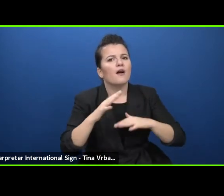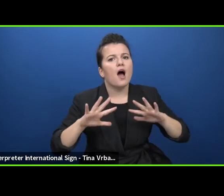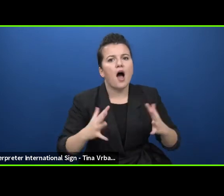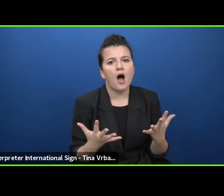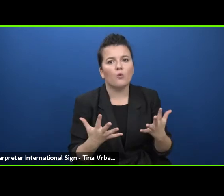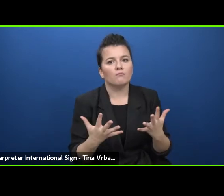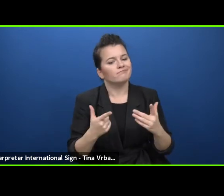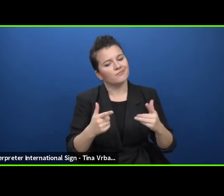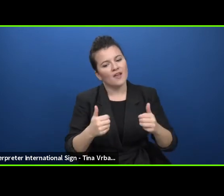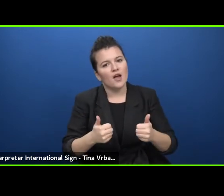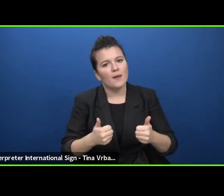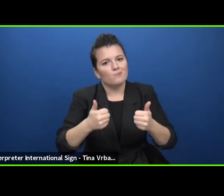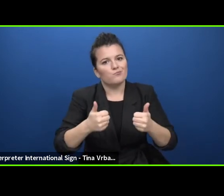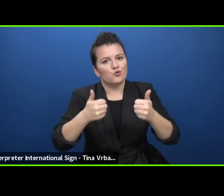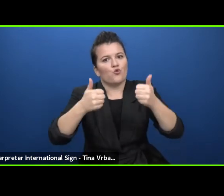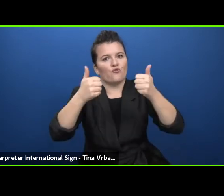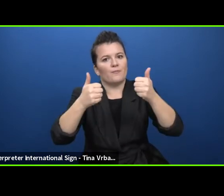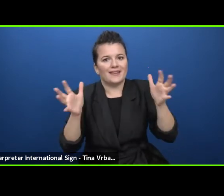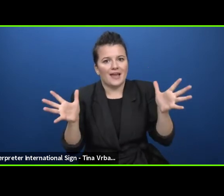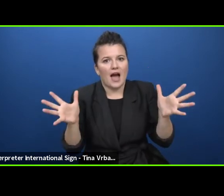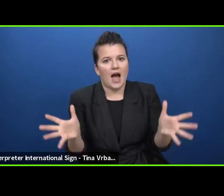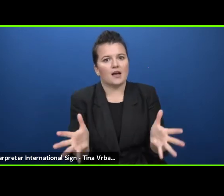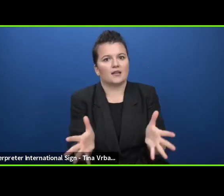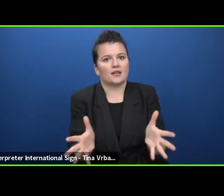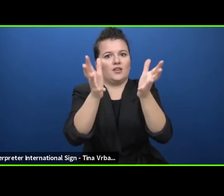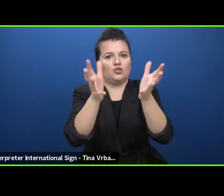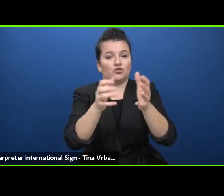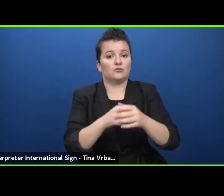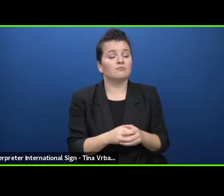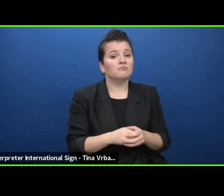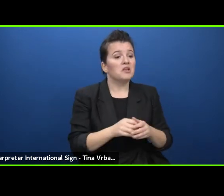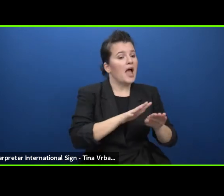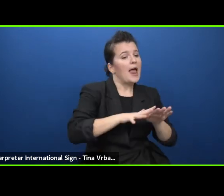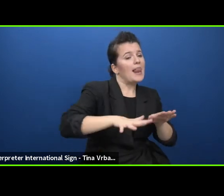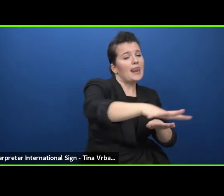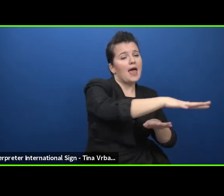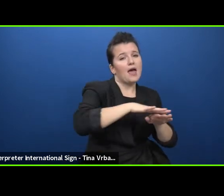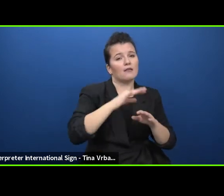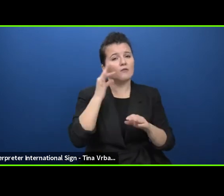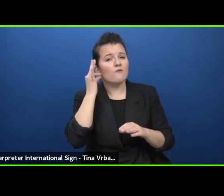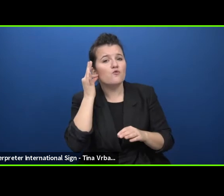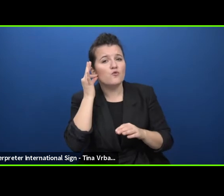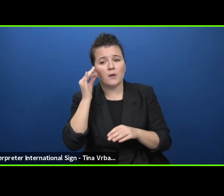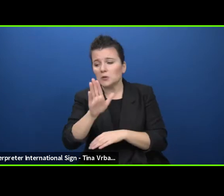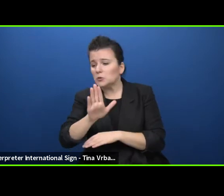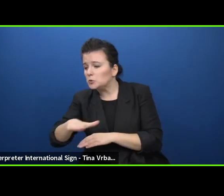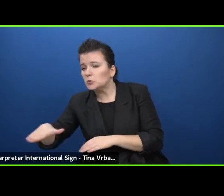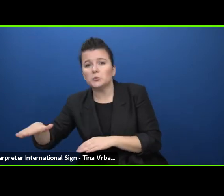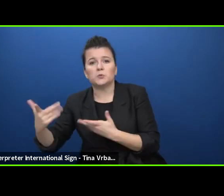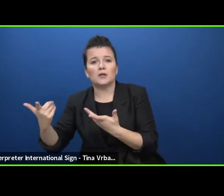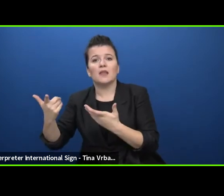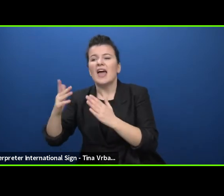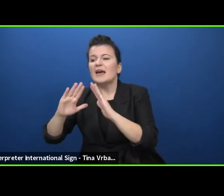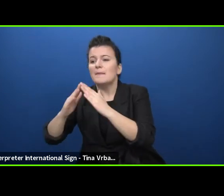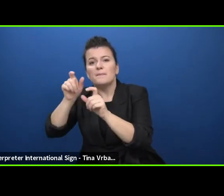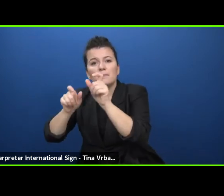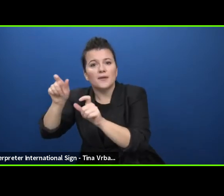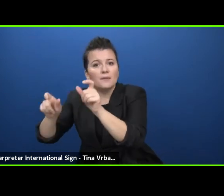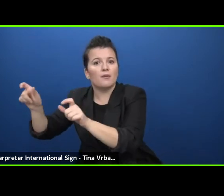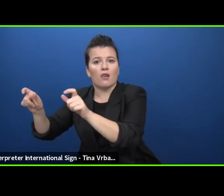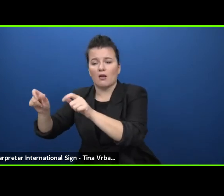improvement. Land, women, pupils, citizens, plots, audiences, ideas,